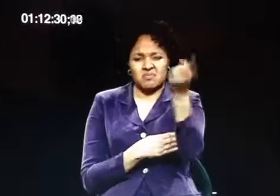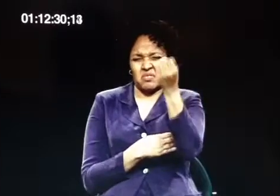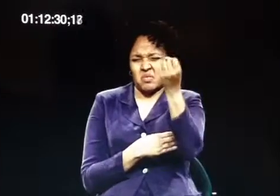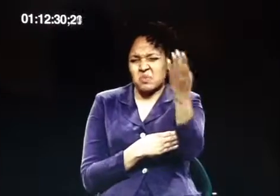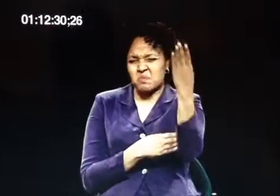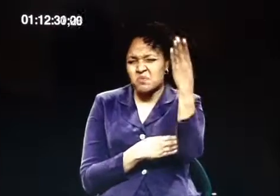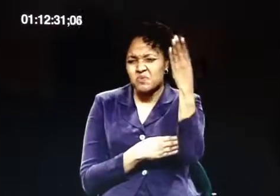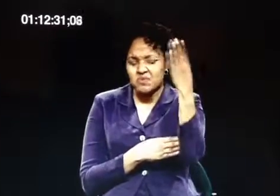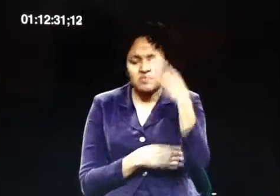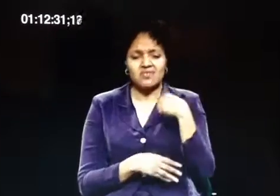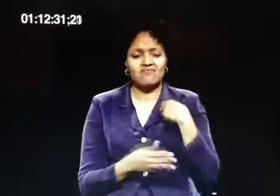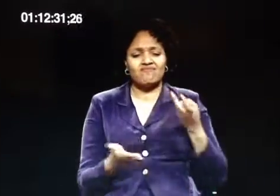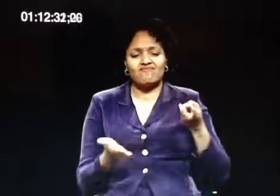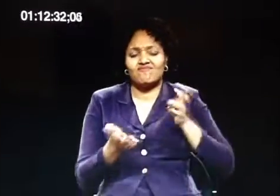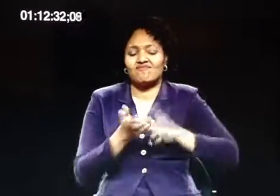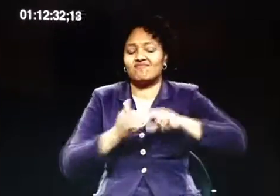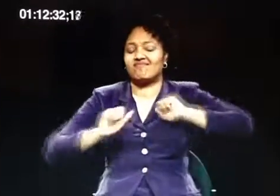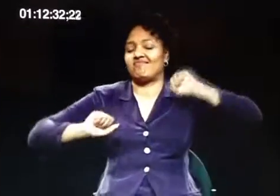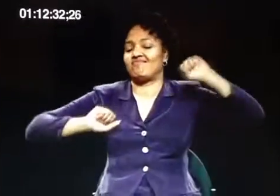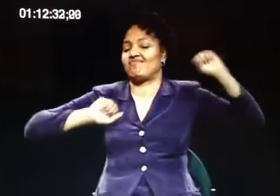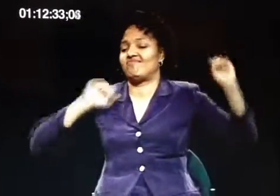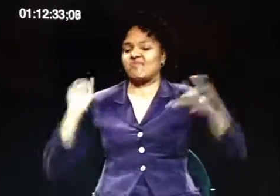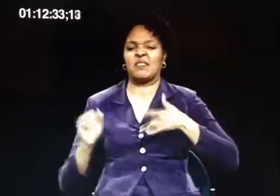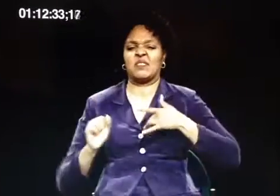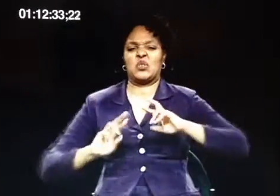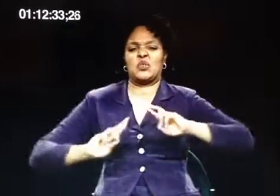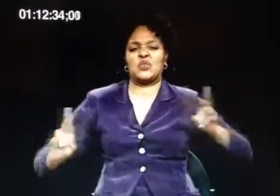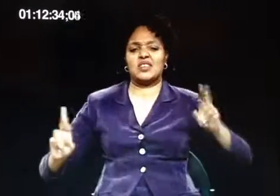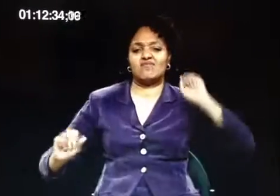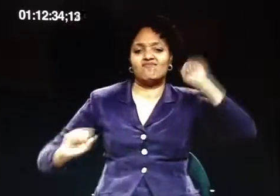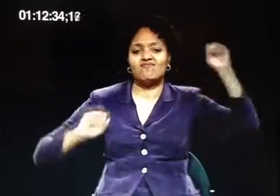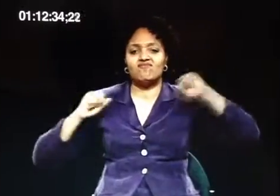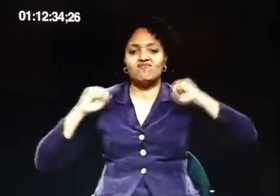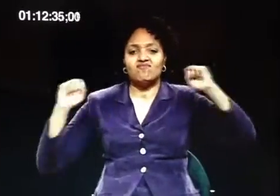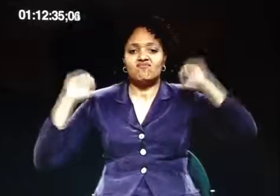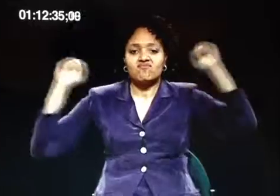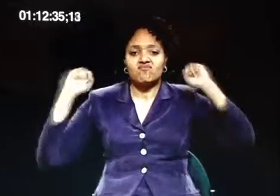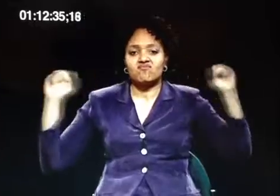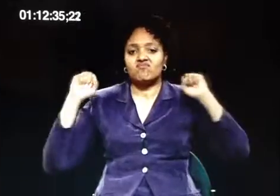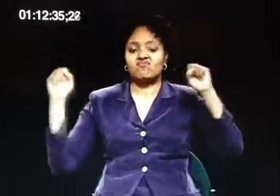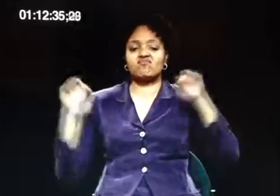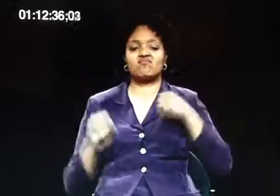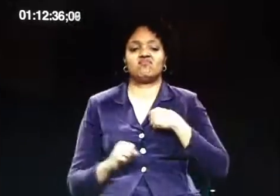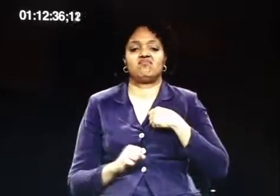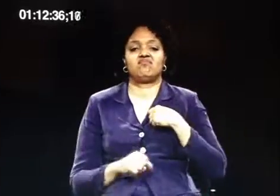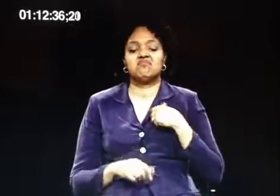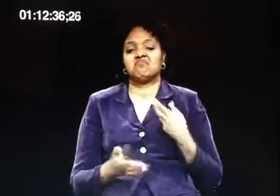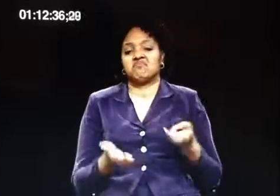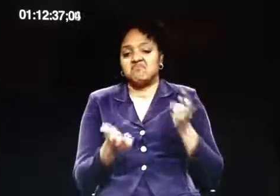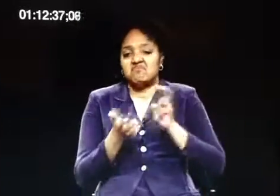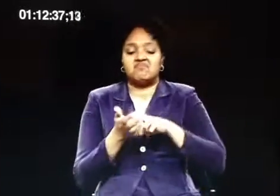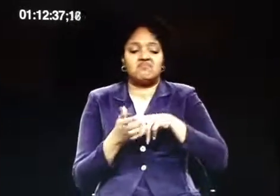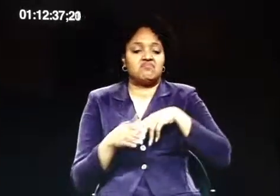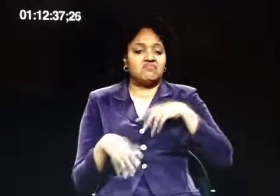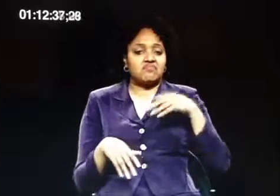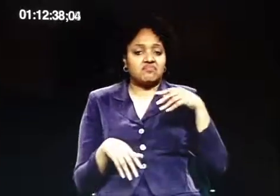living with my parents. It was a Sunday morning. I remember waking up and feeling ready to work out that day. So I